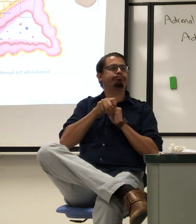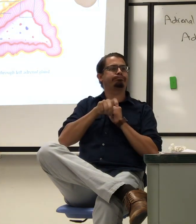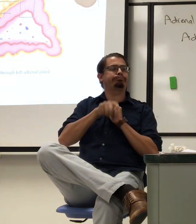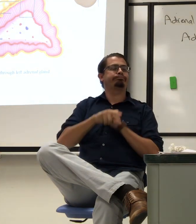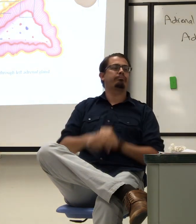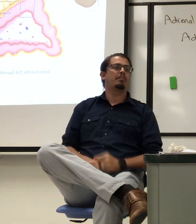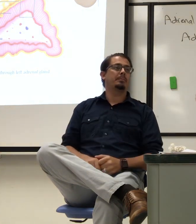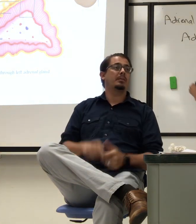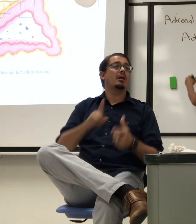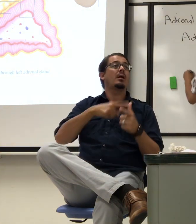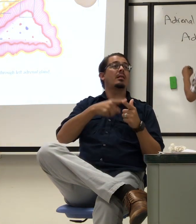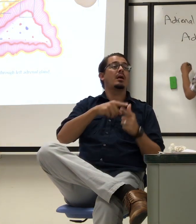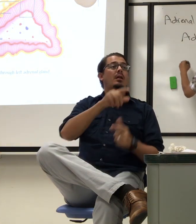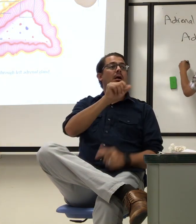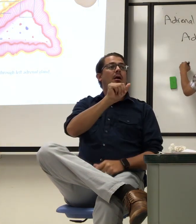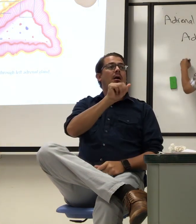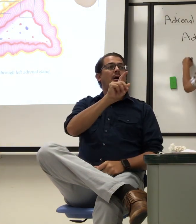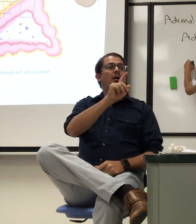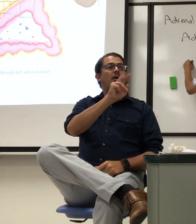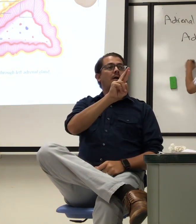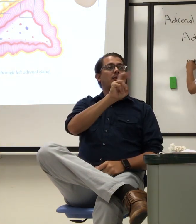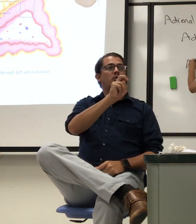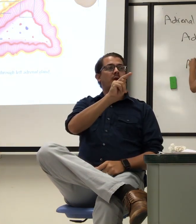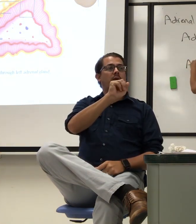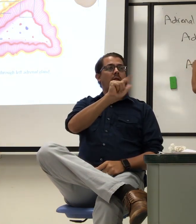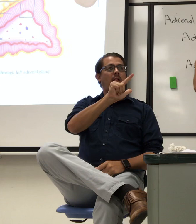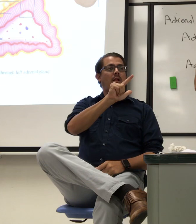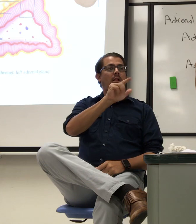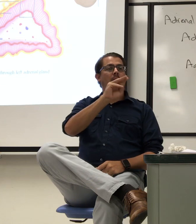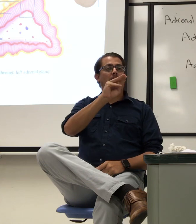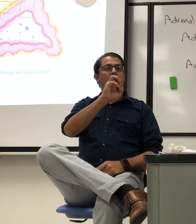Then we have adrenal medulla.